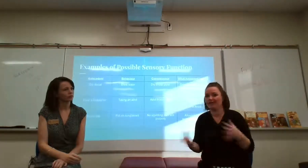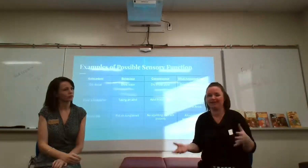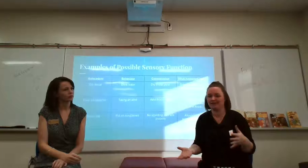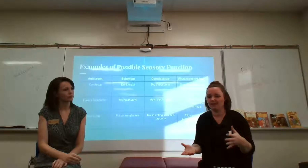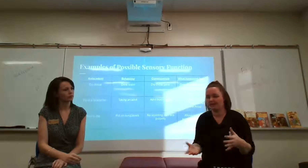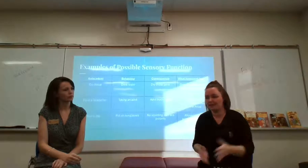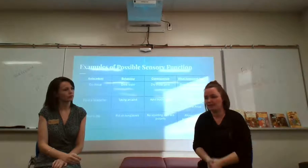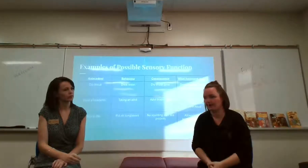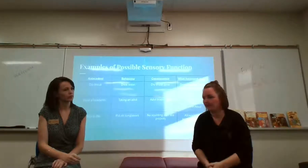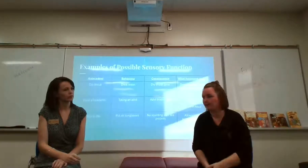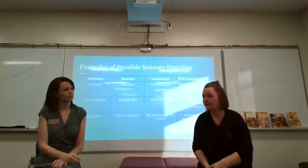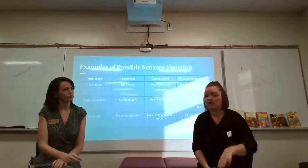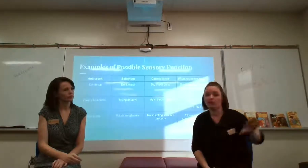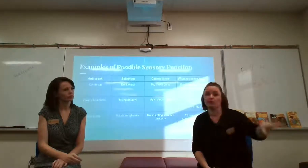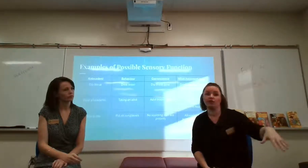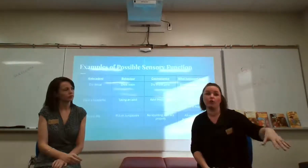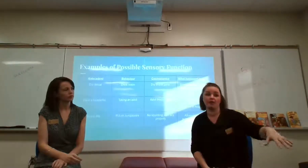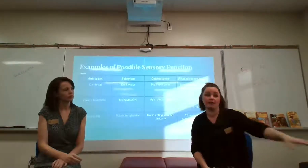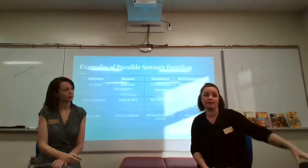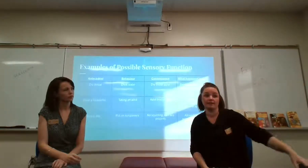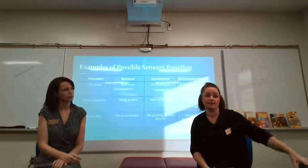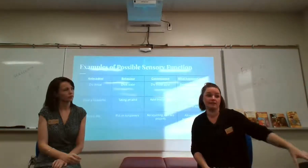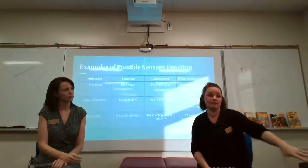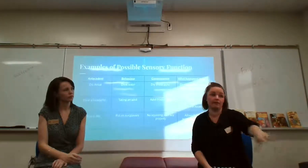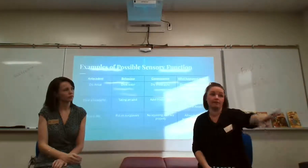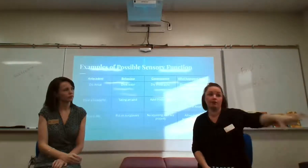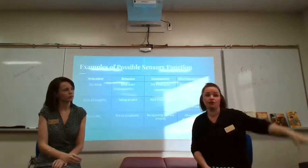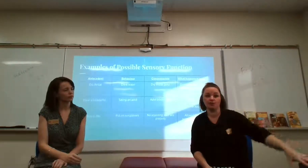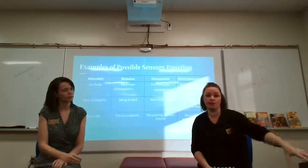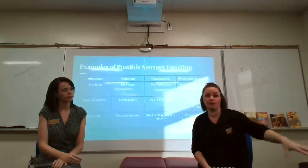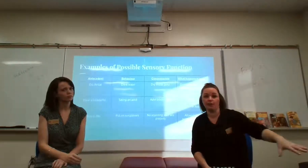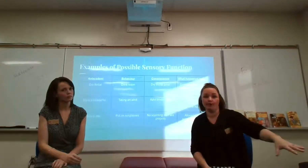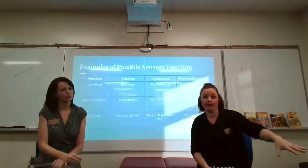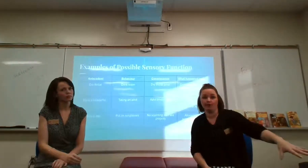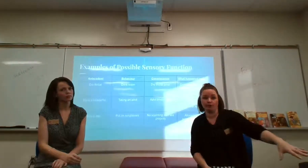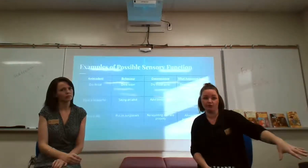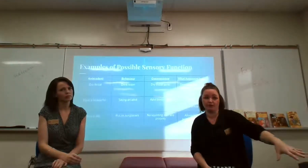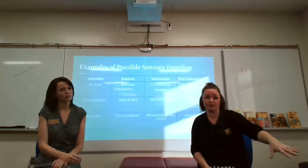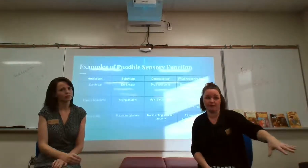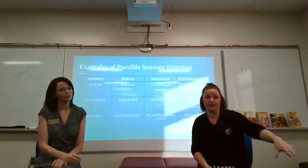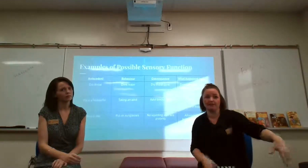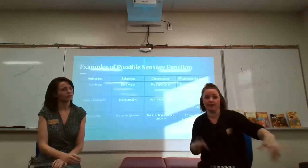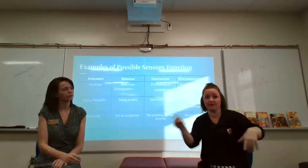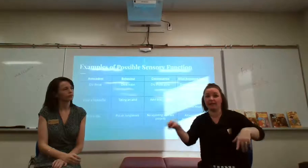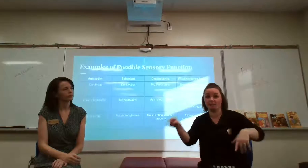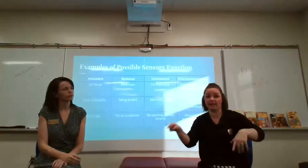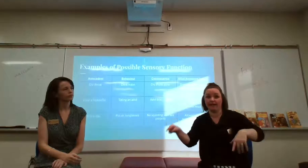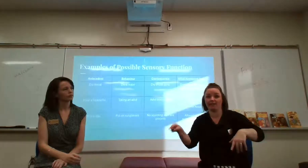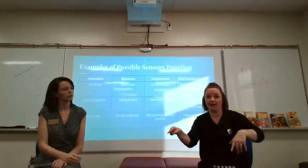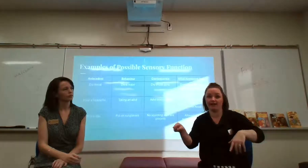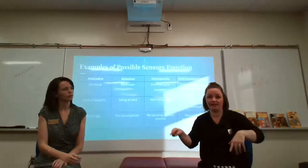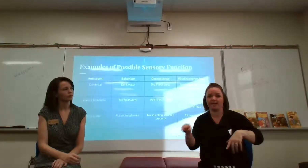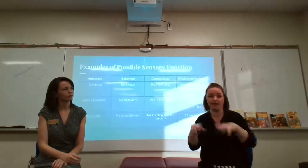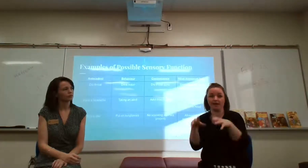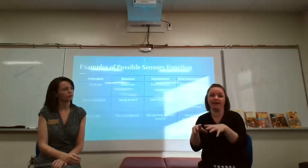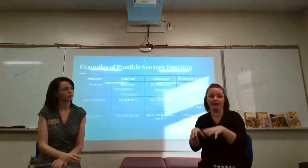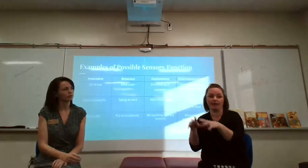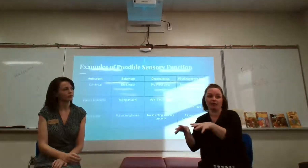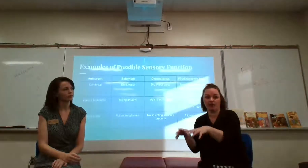that's not necessarily the case. So we don't want this neurotypical boy wearing headphones the rest of his life because that really loud crying is happening right now that we're